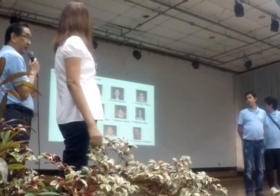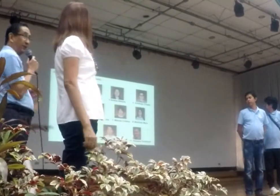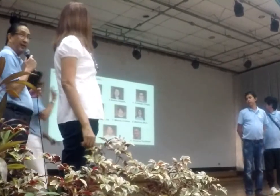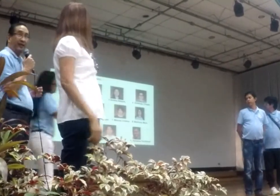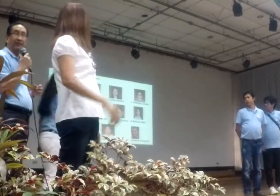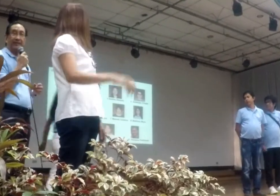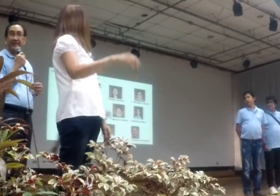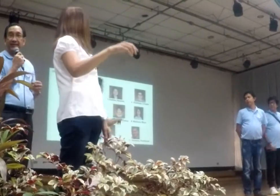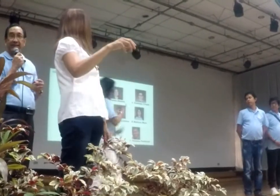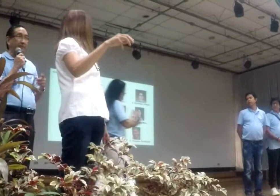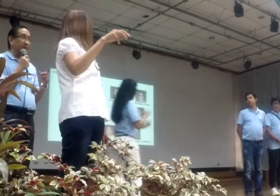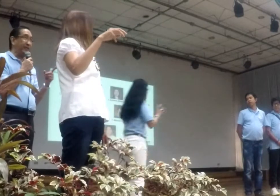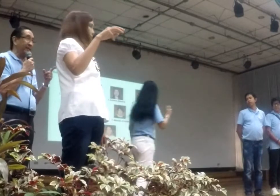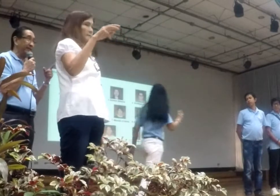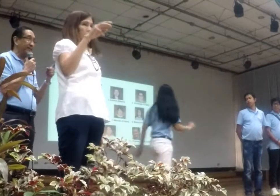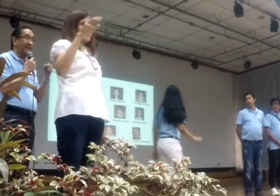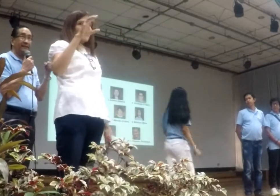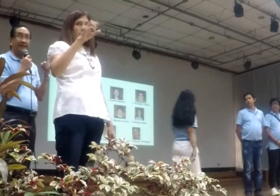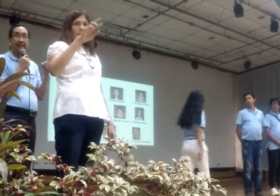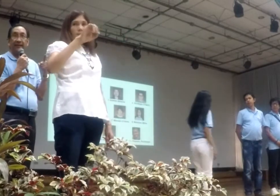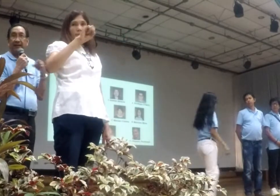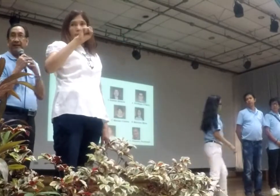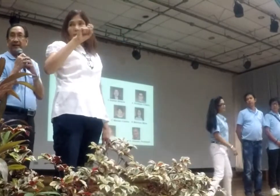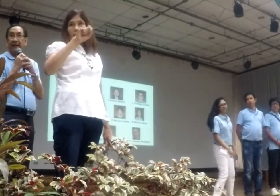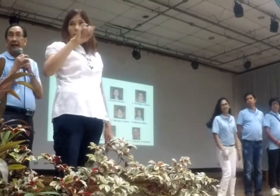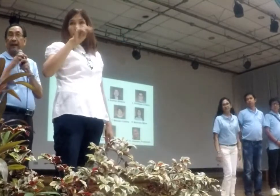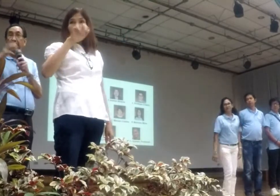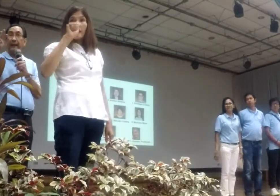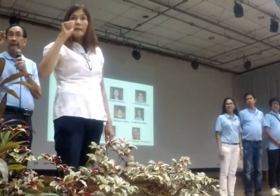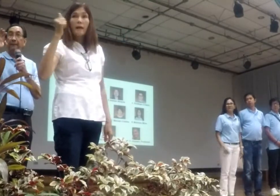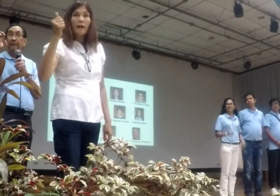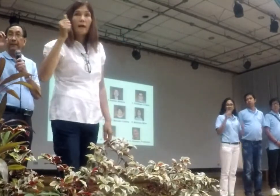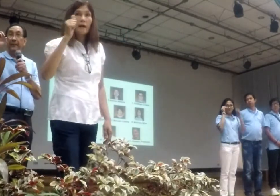Cristina Manuel, I know. Is Cristina Manuel here?